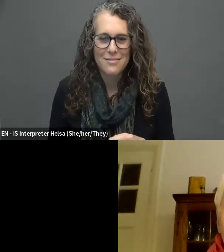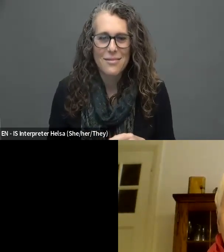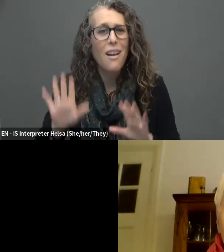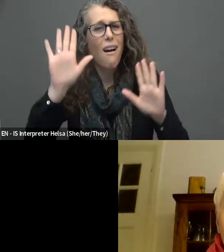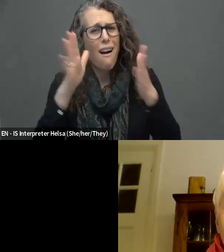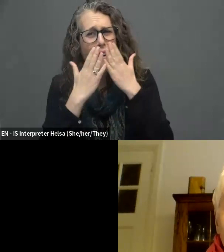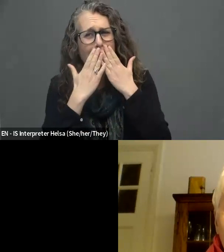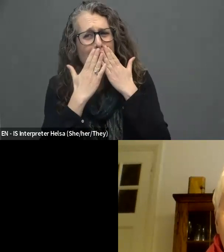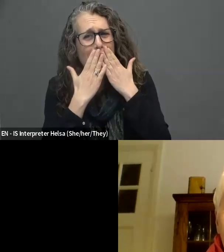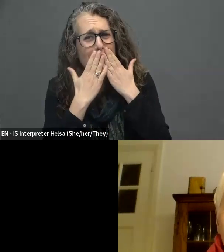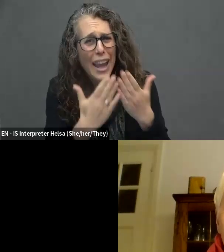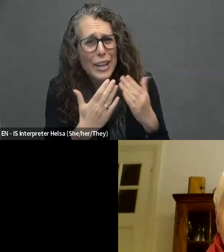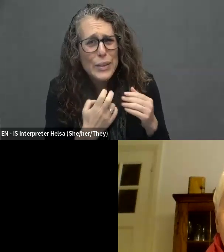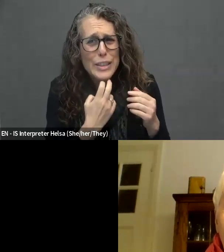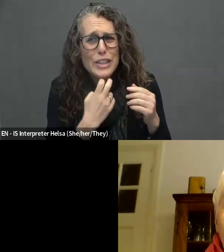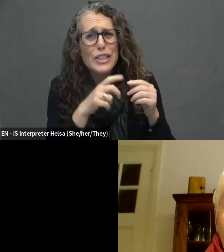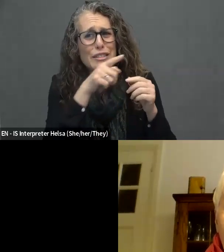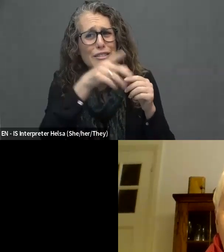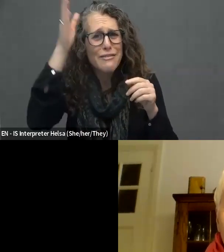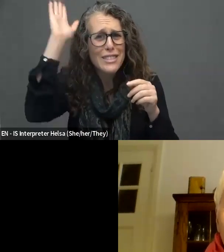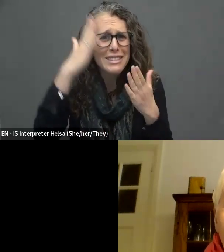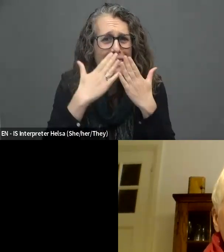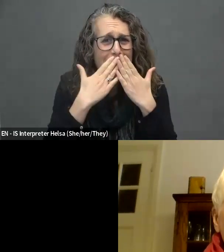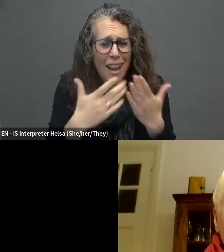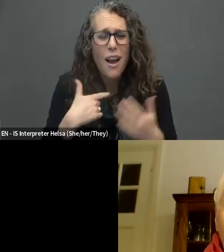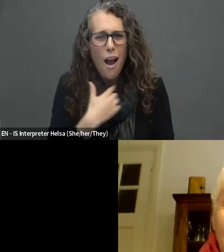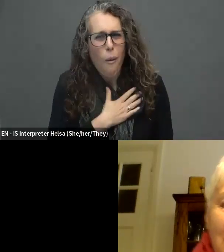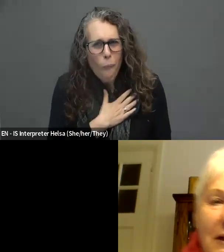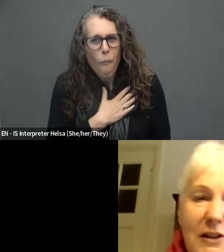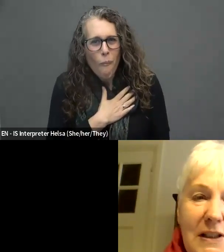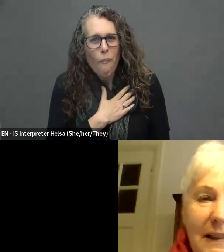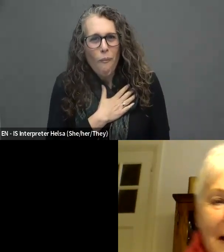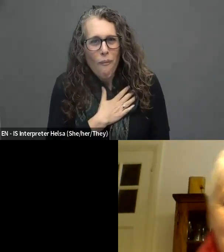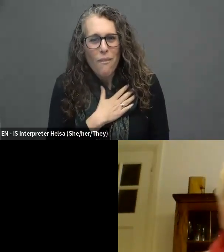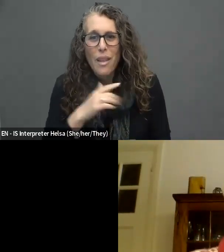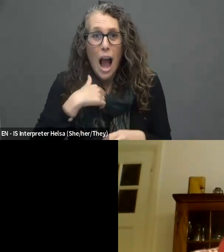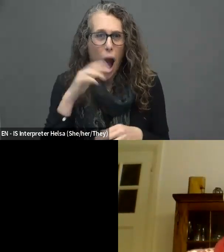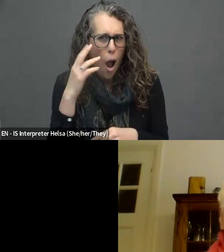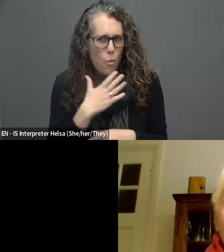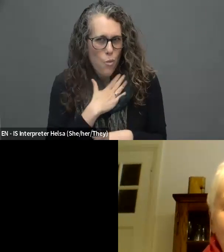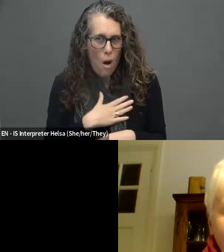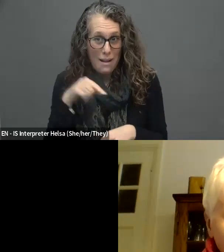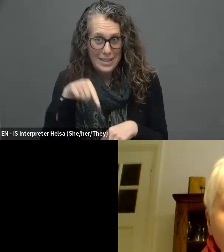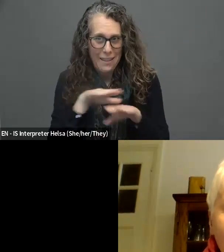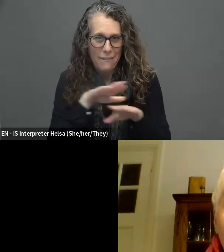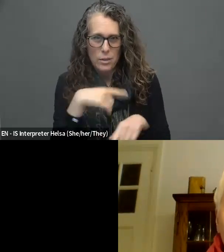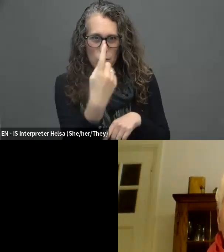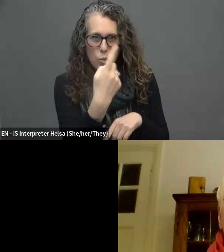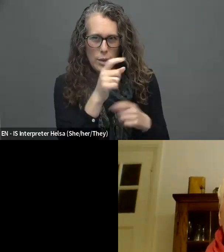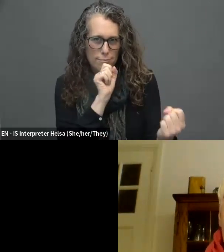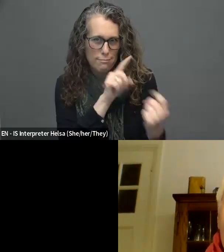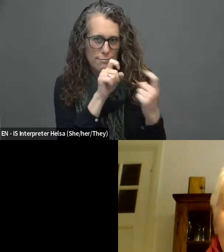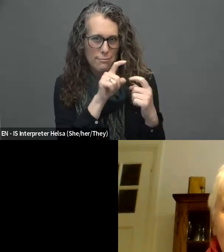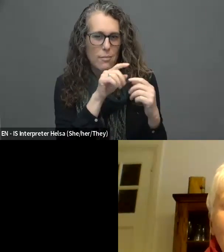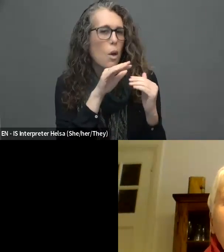very much, Krista, for your presentation. Really enjoyed it, and I hope we can be in contact later for